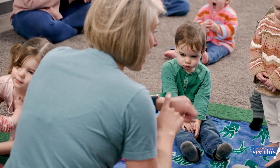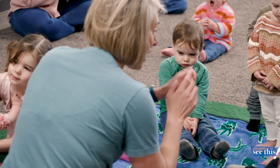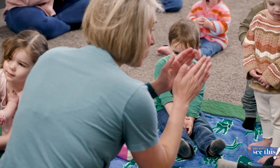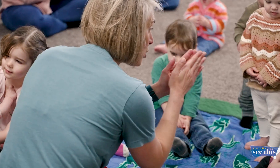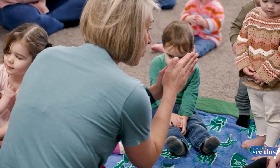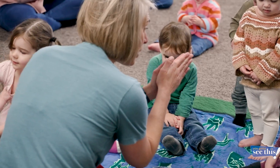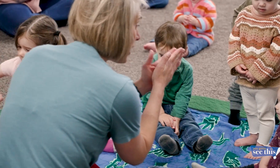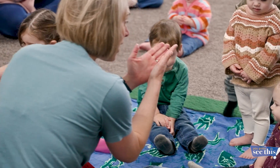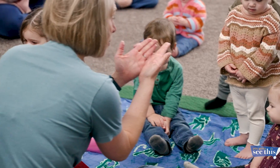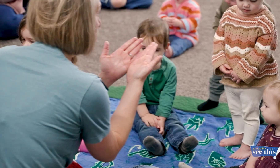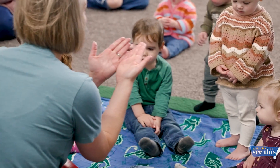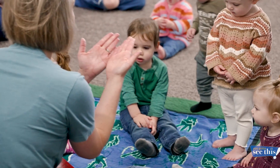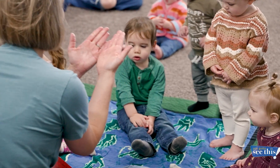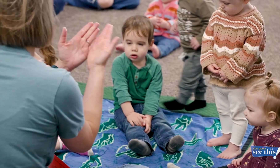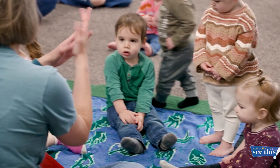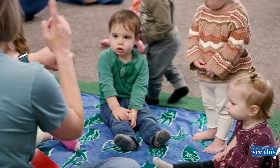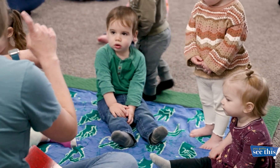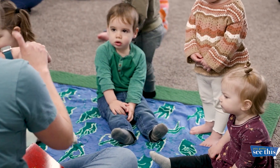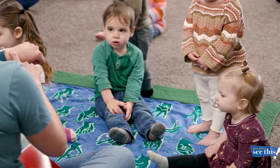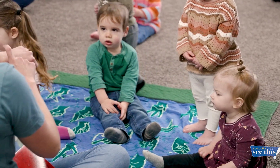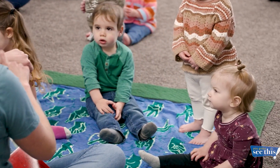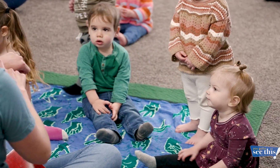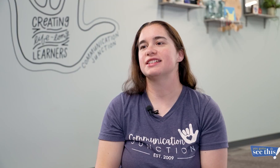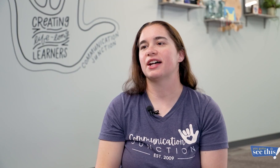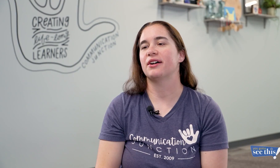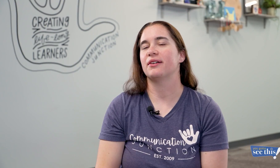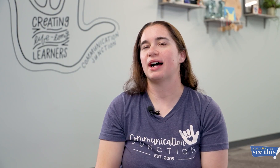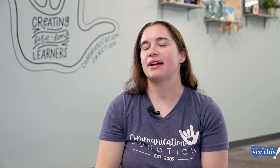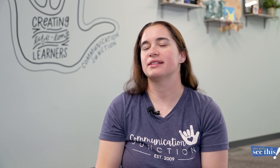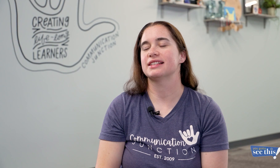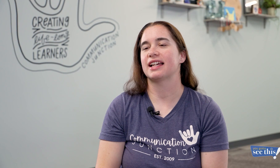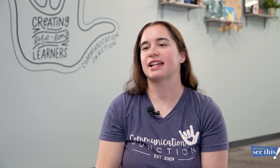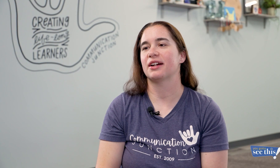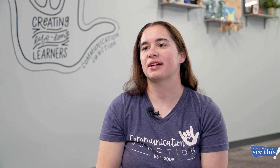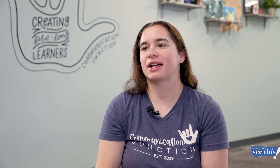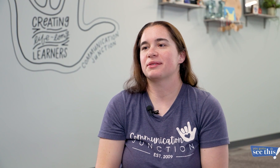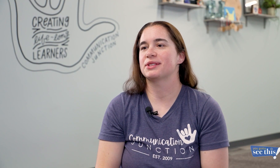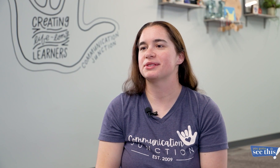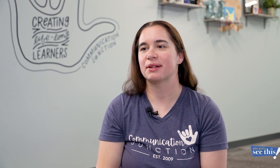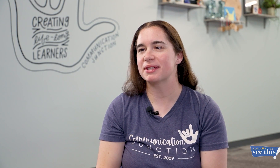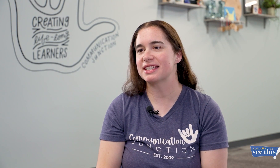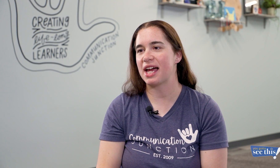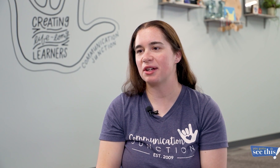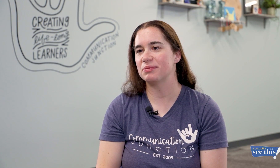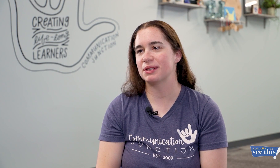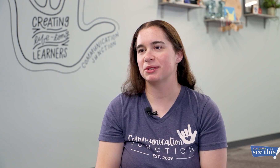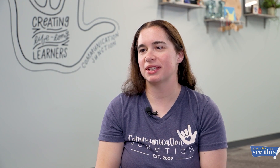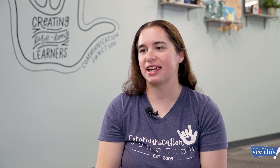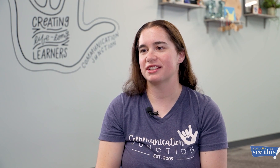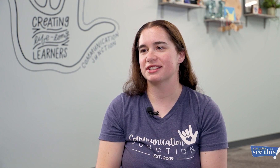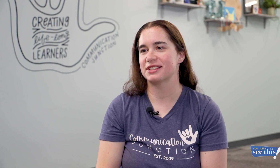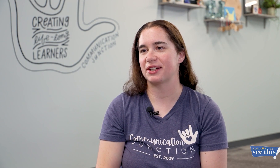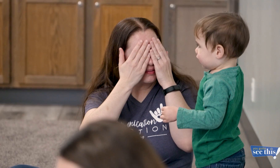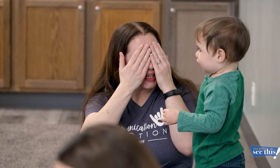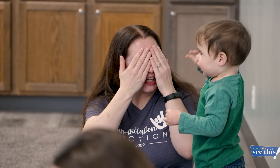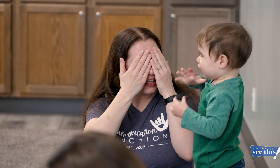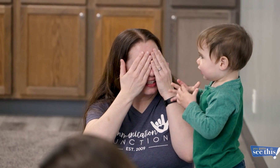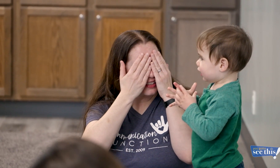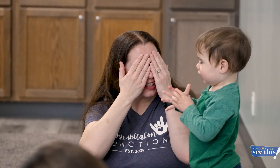stuff at the doctor's when they have you fill out all the forms. And so I was like, okay, we'll do something to help communication. So then we started